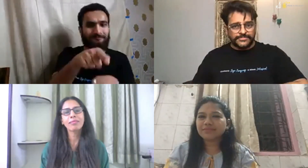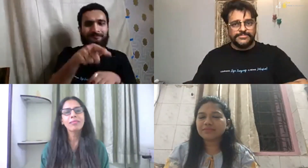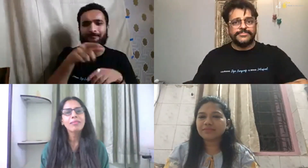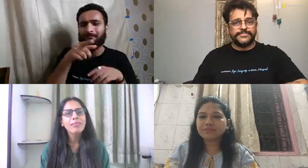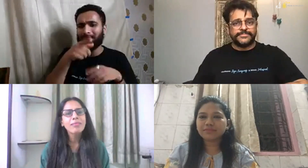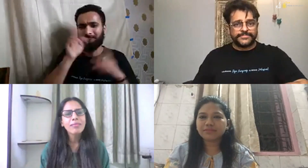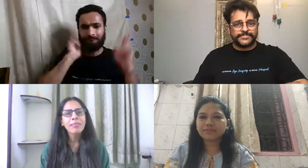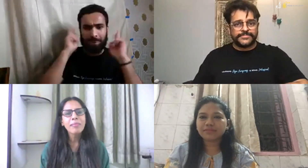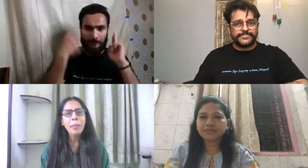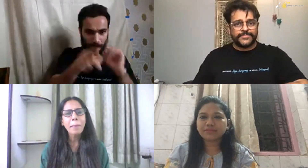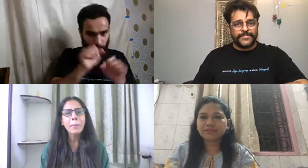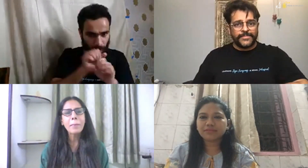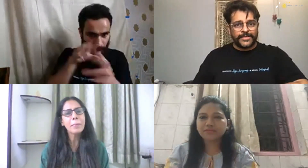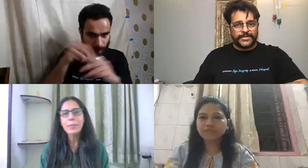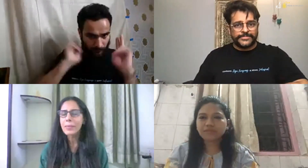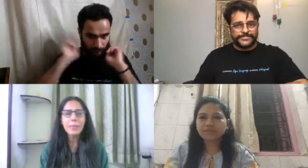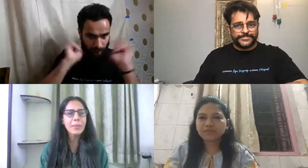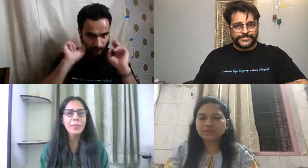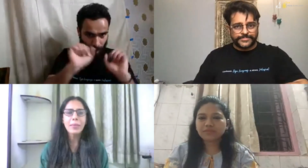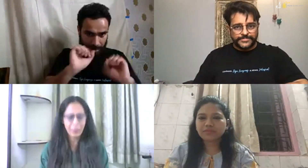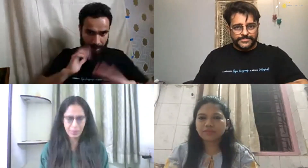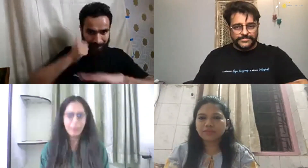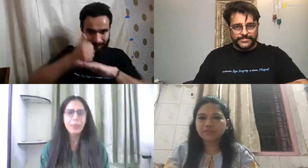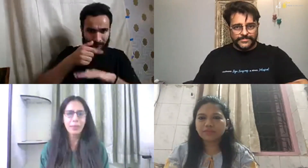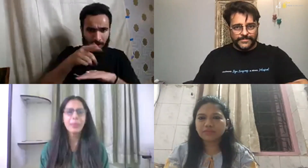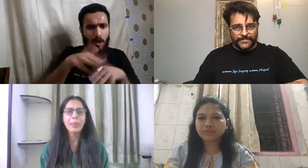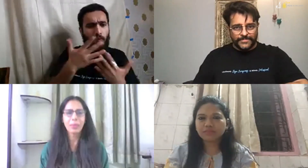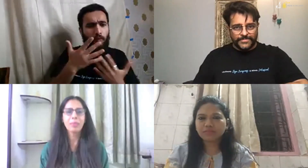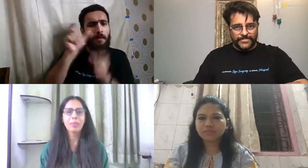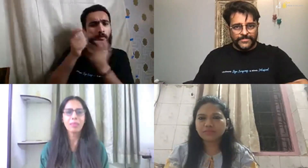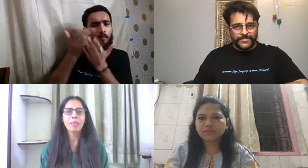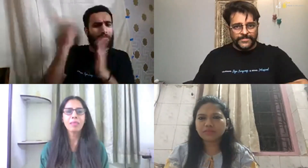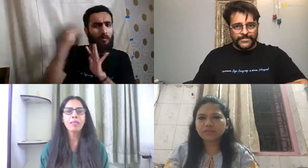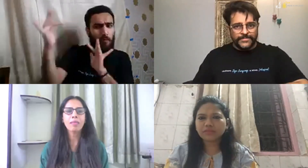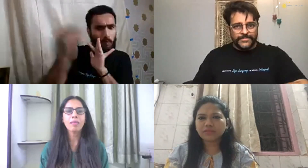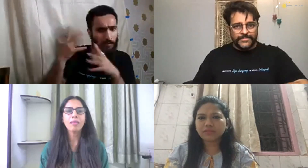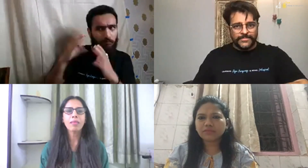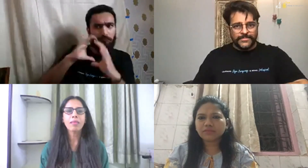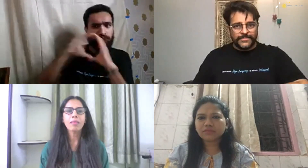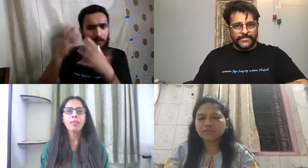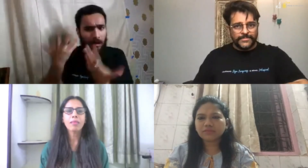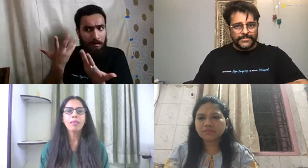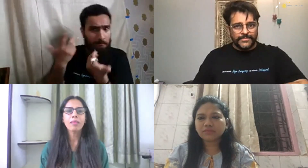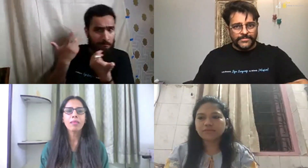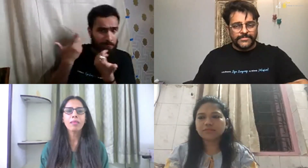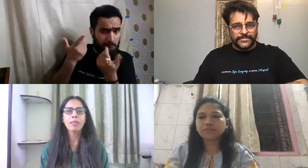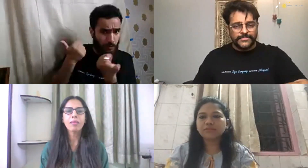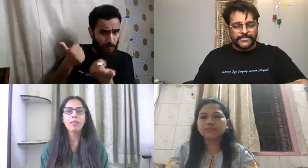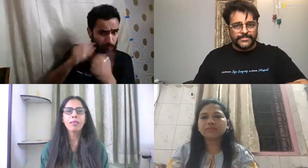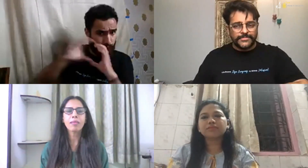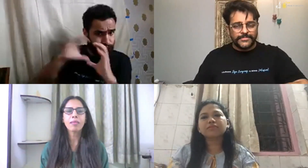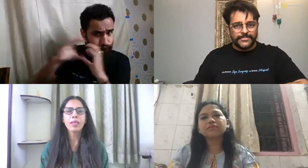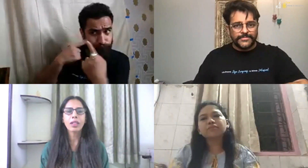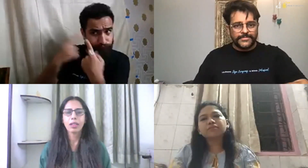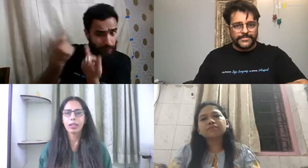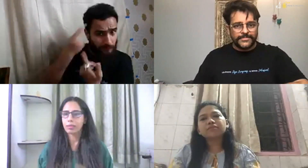Sorry, I just like to add here. You're a hairdresser, and that's your own business. Then how do people connect with you? I